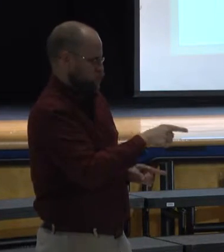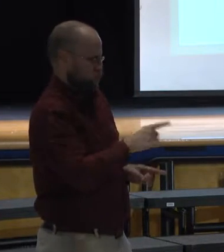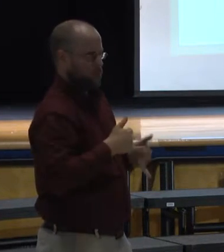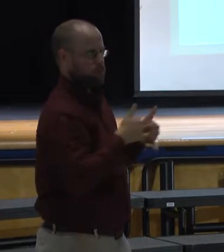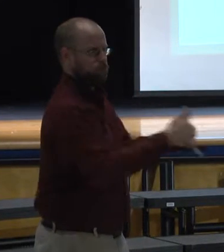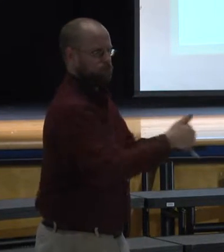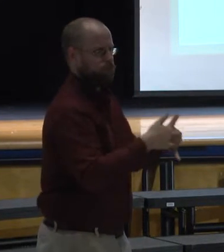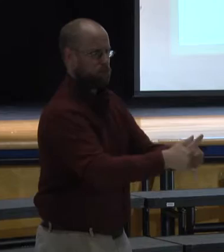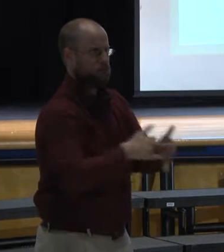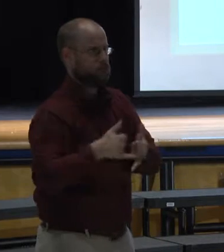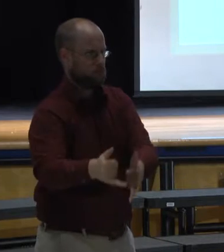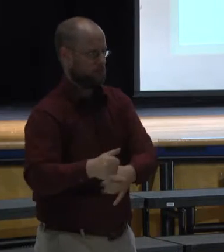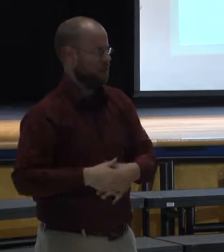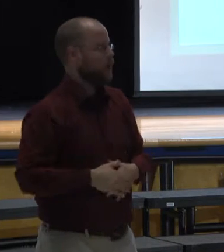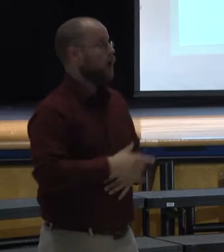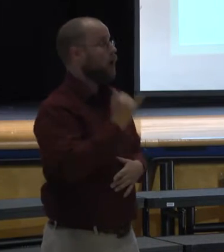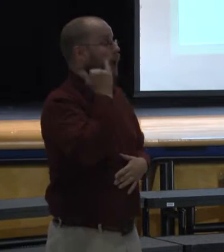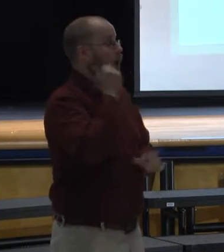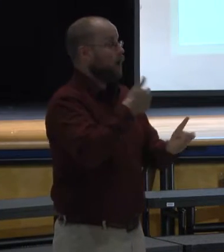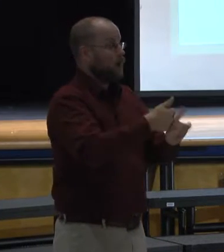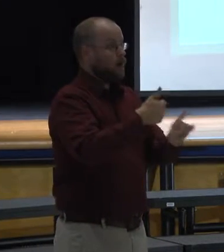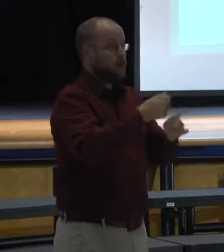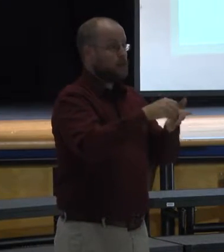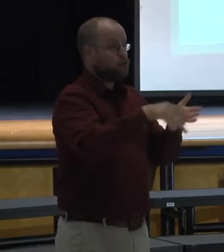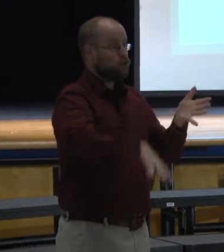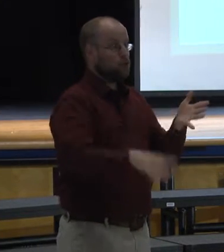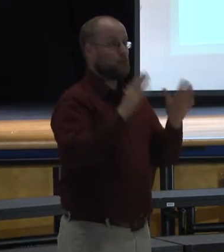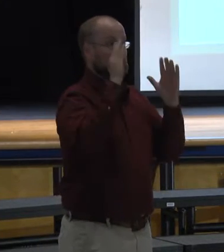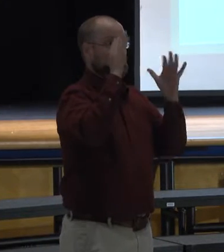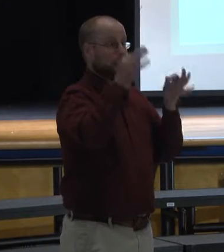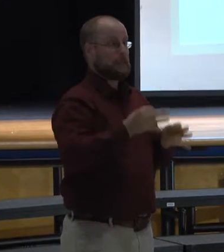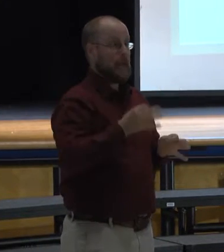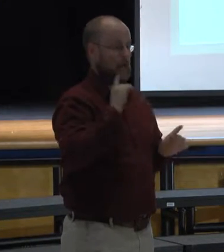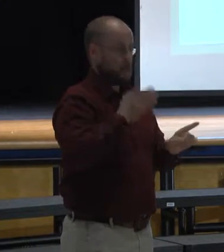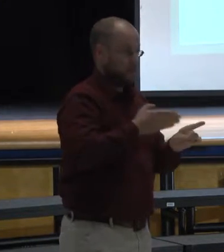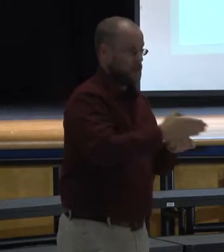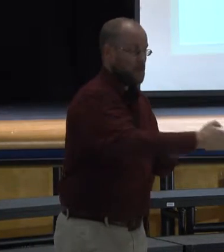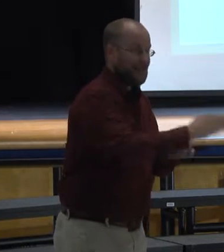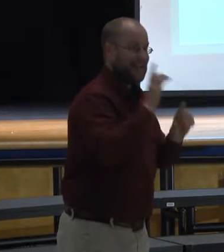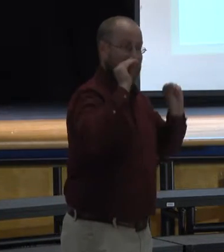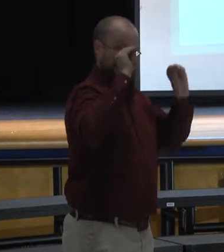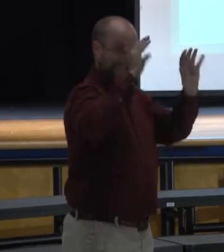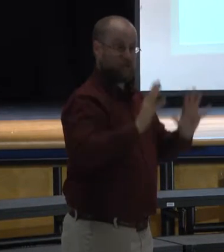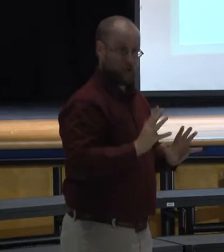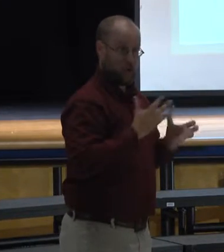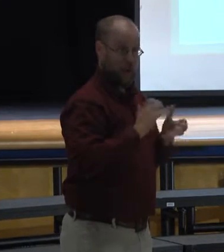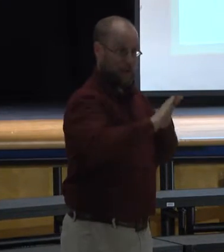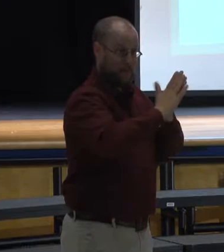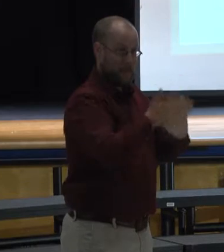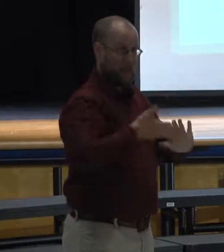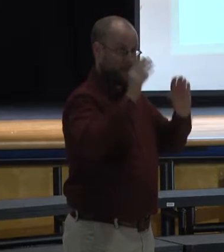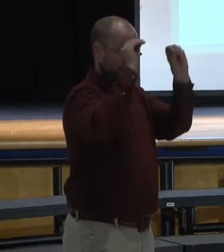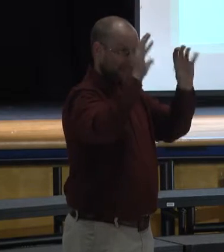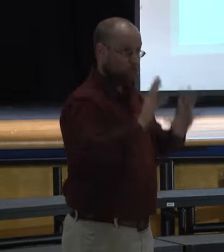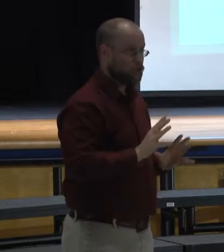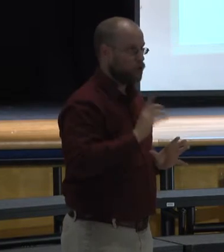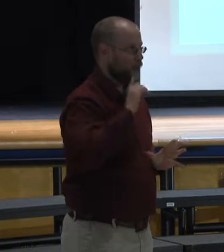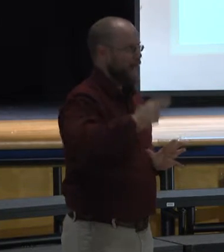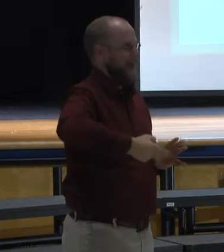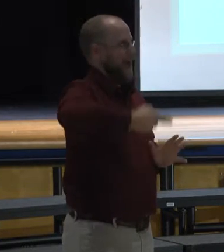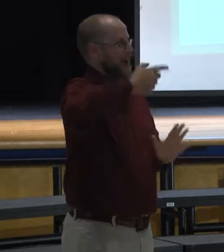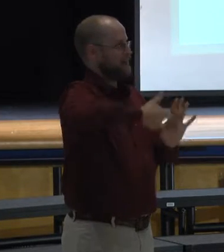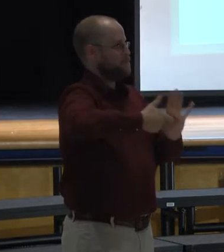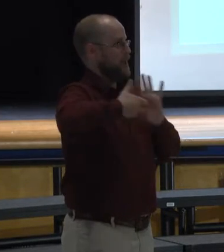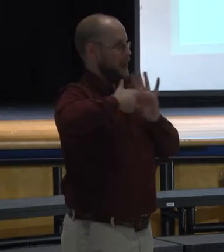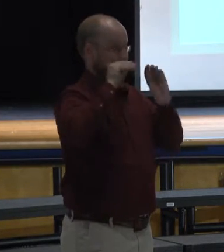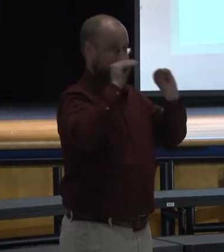going into an education program, they could also possibly get what's called a TEACH grant if they're going into a high demand teaching